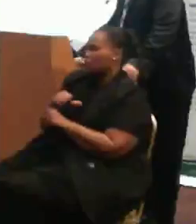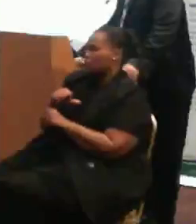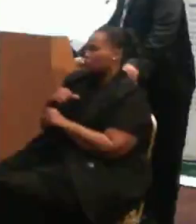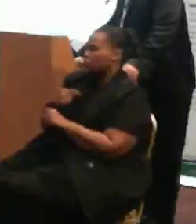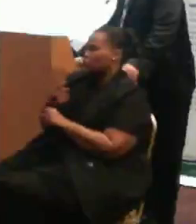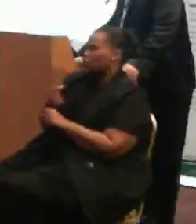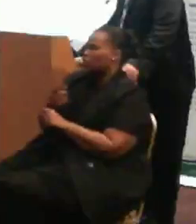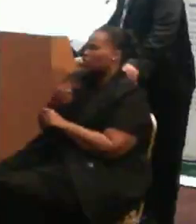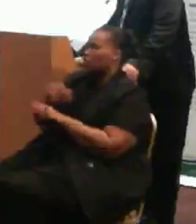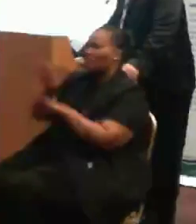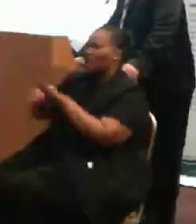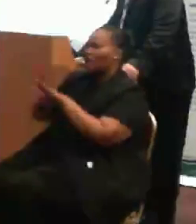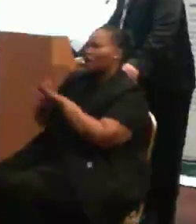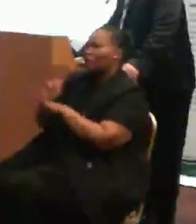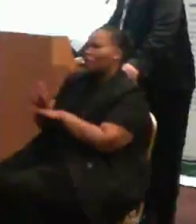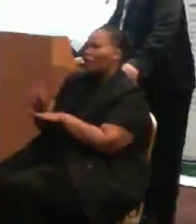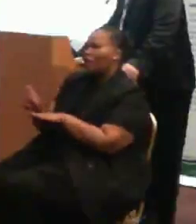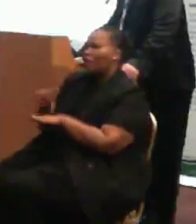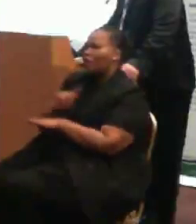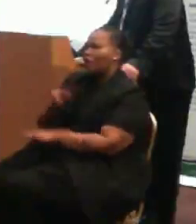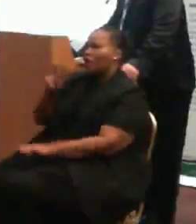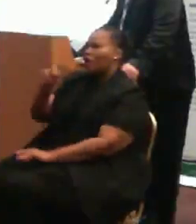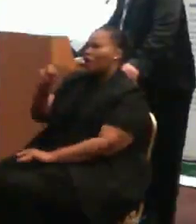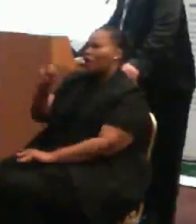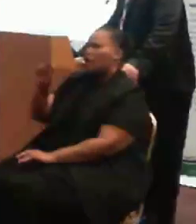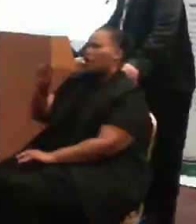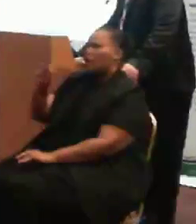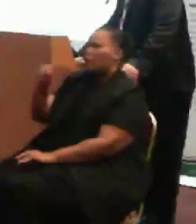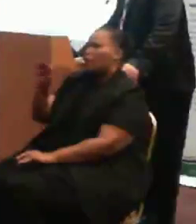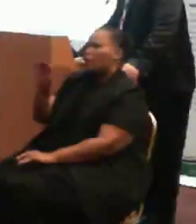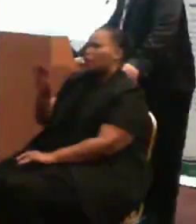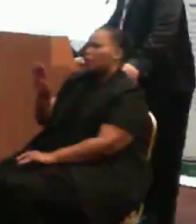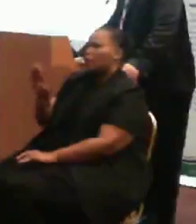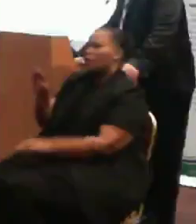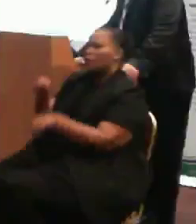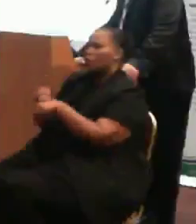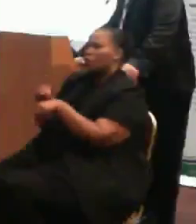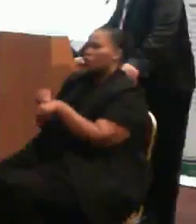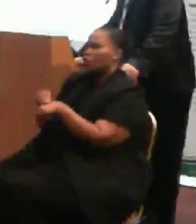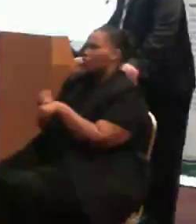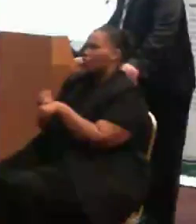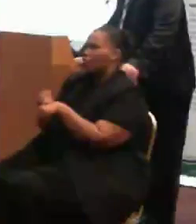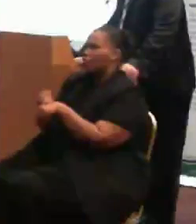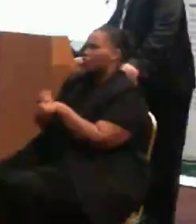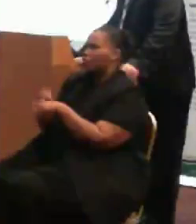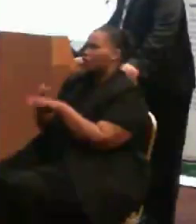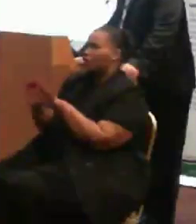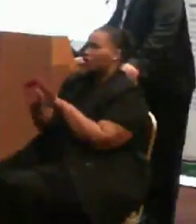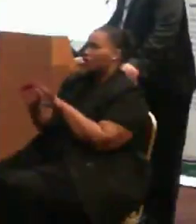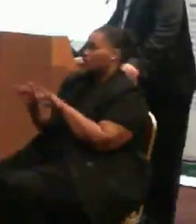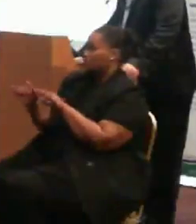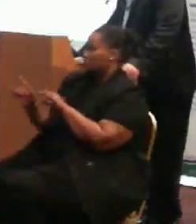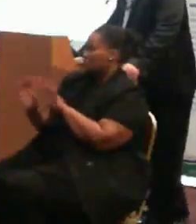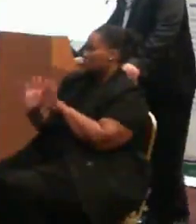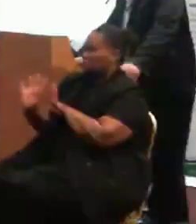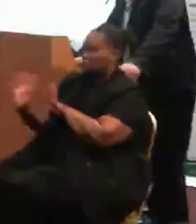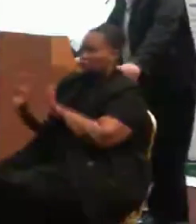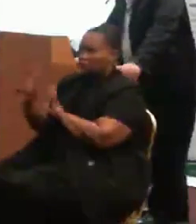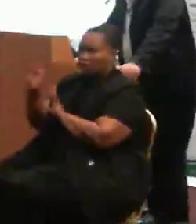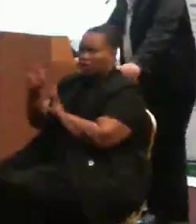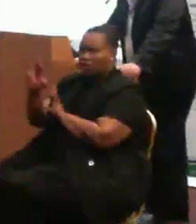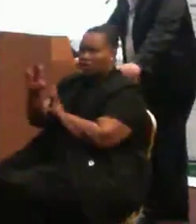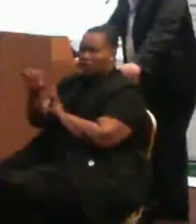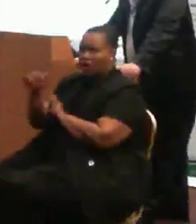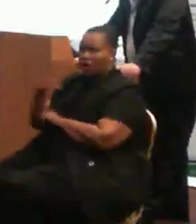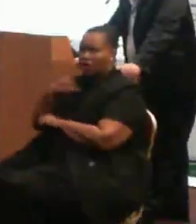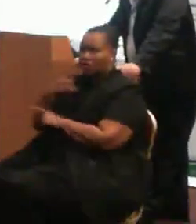paying penalties because of the NMD problem? I don't know when Nersa is going to give an answer on the NMD, but that needs